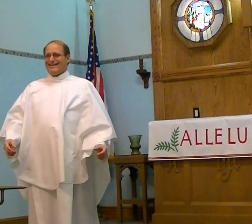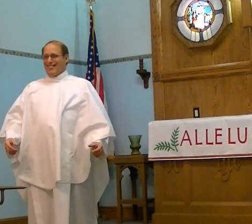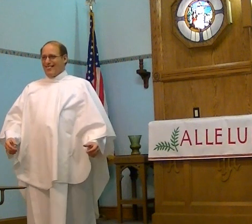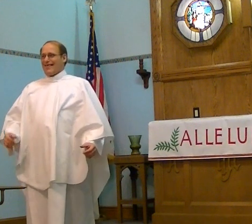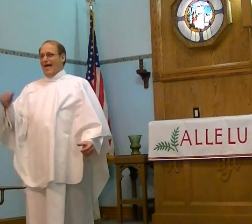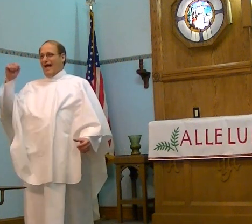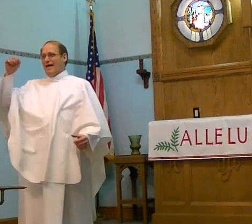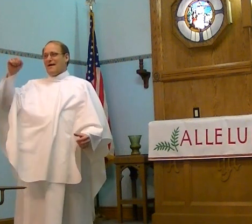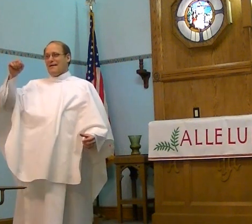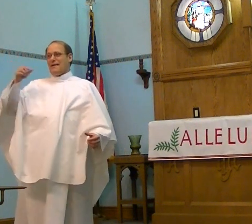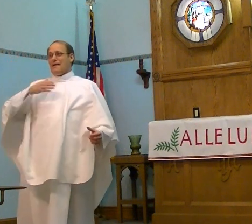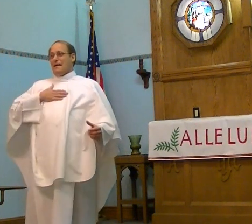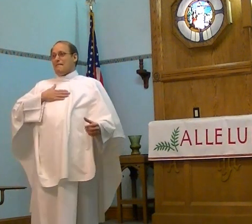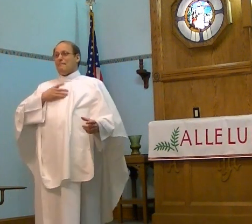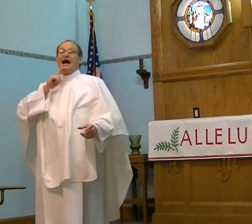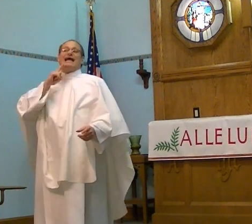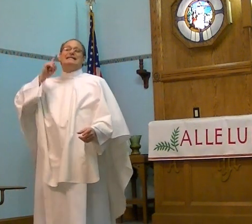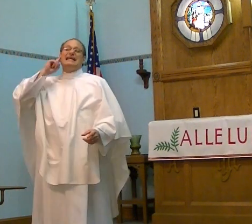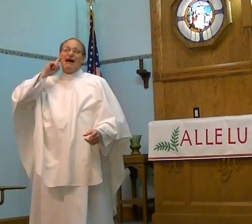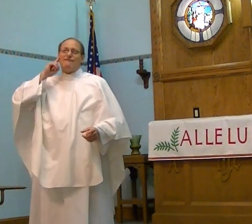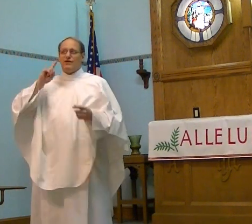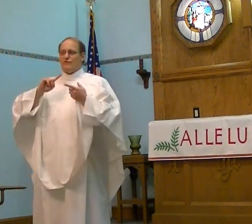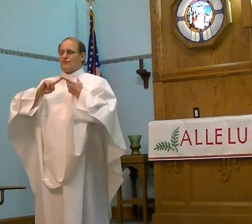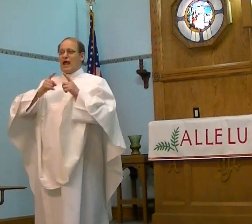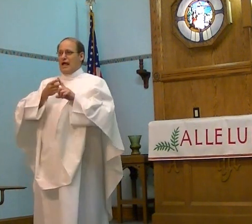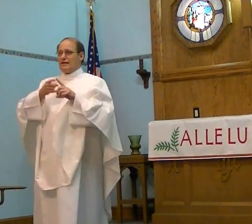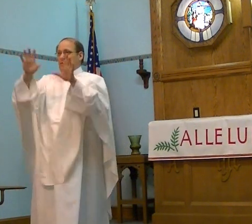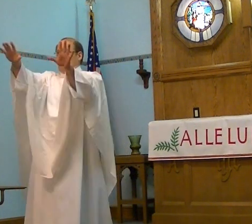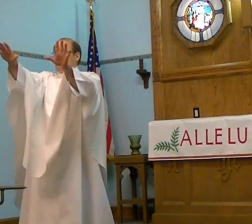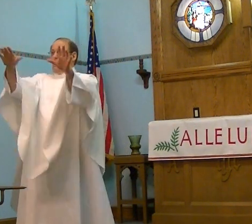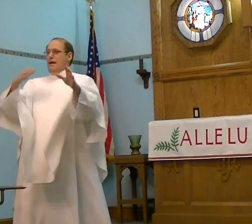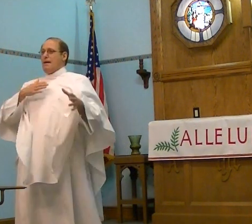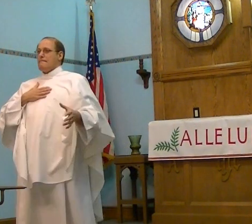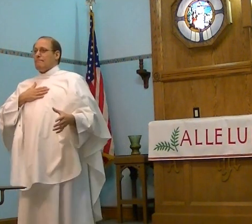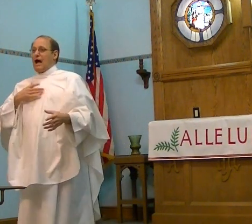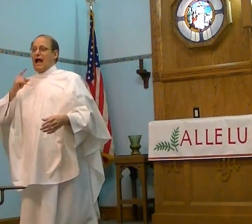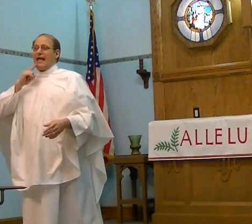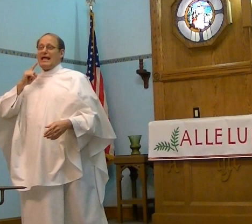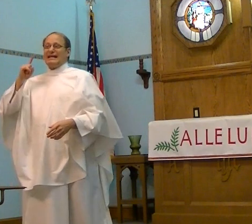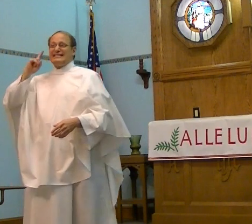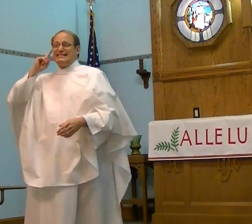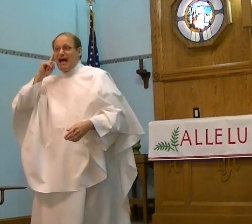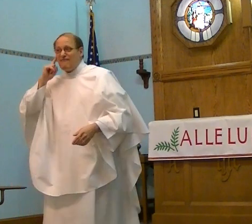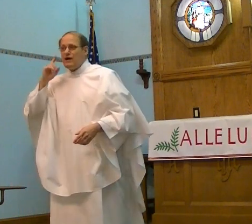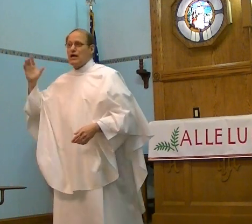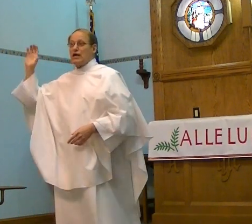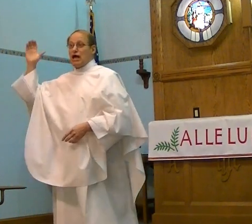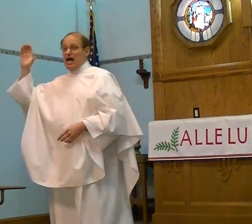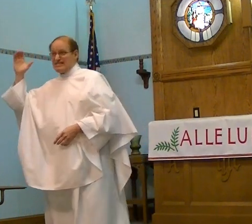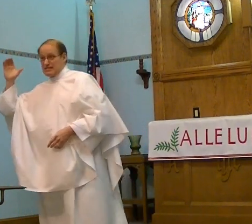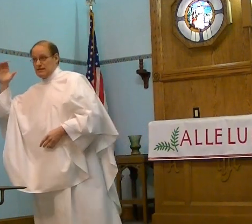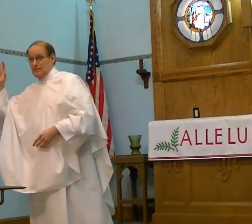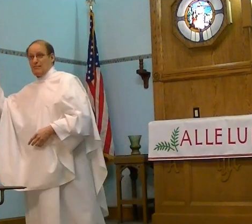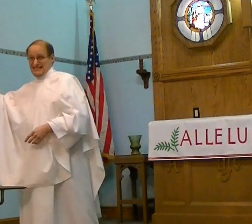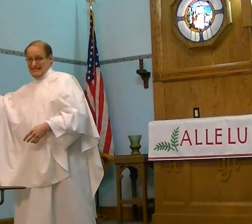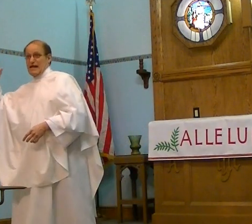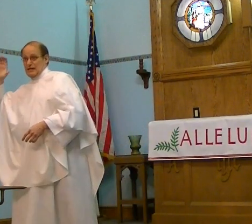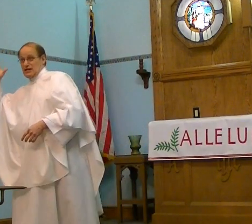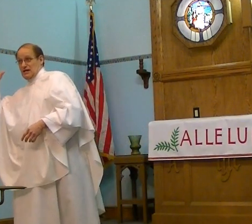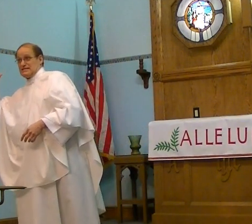Yeah. My deaf friend, my deaf cousin, my second cousin